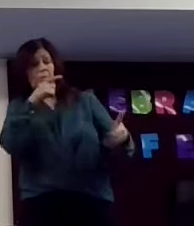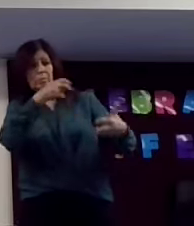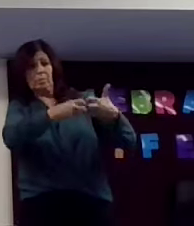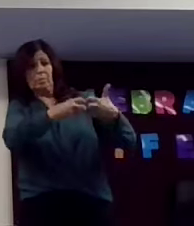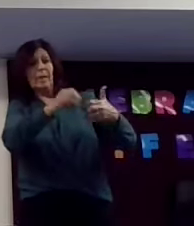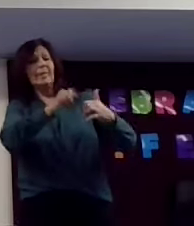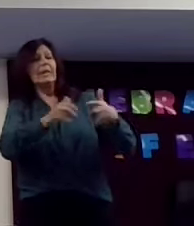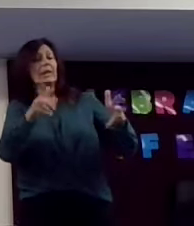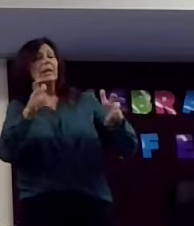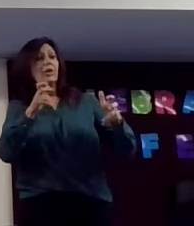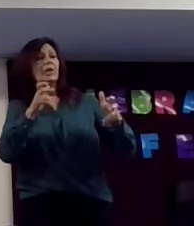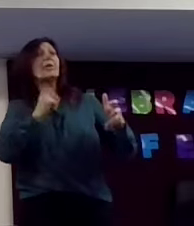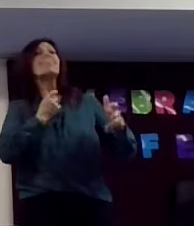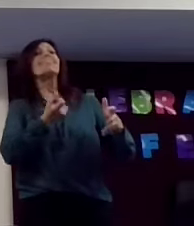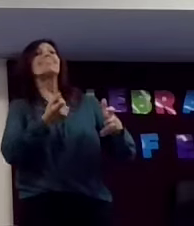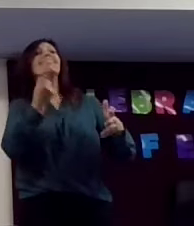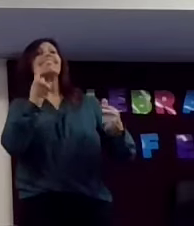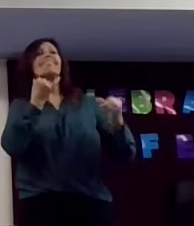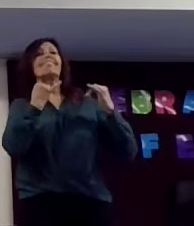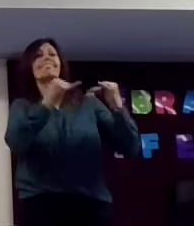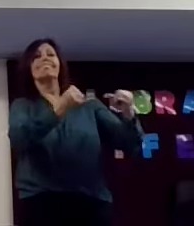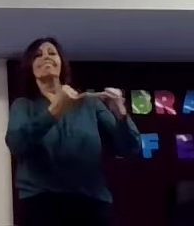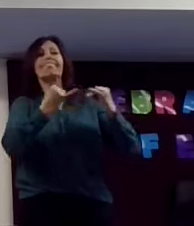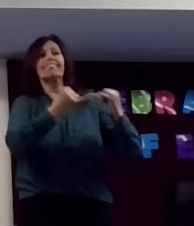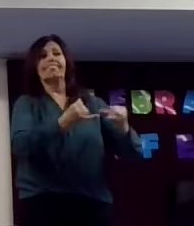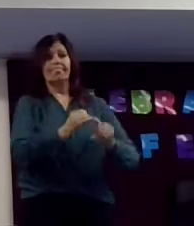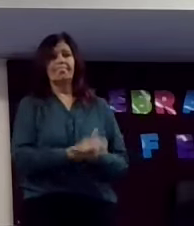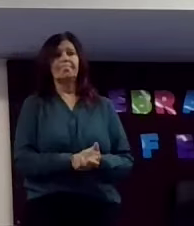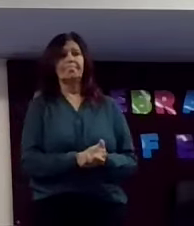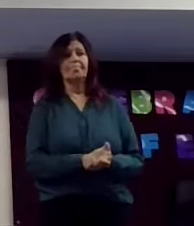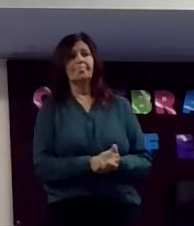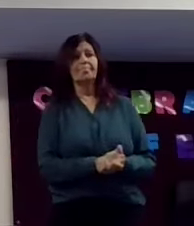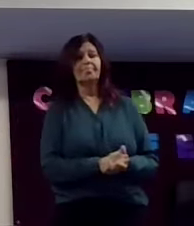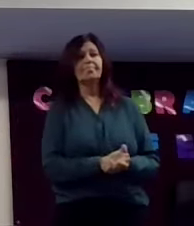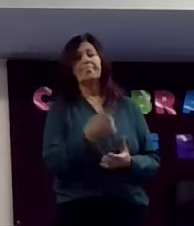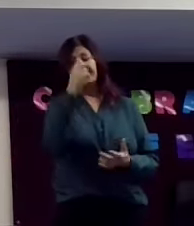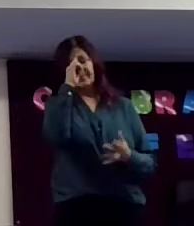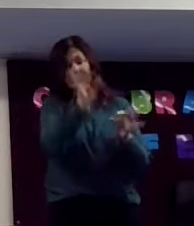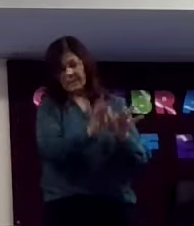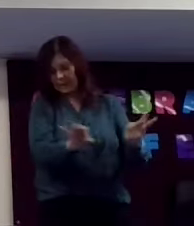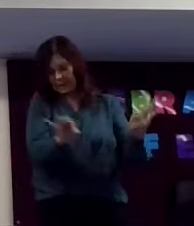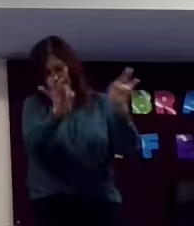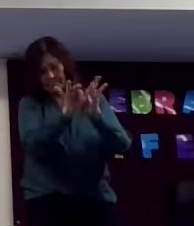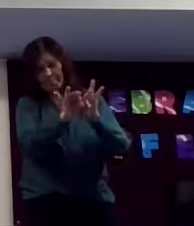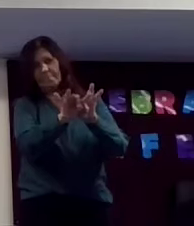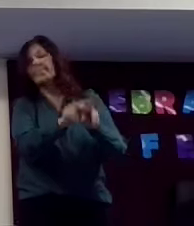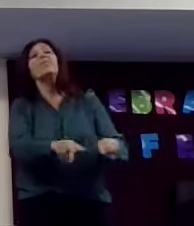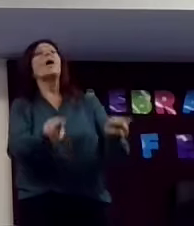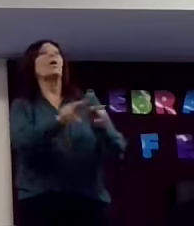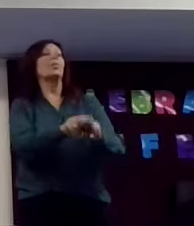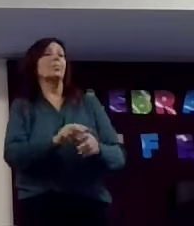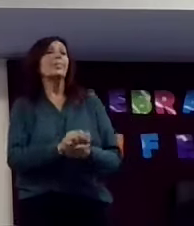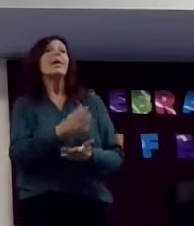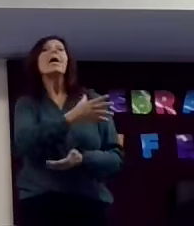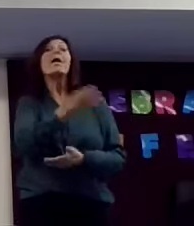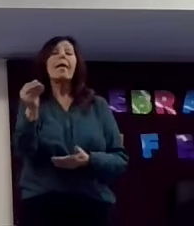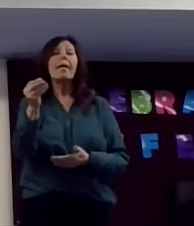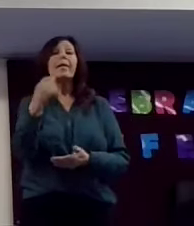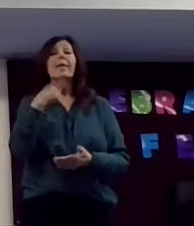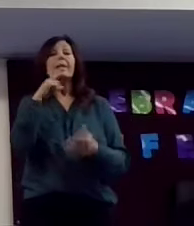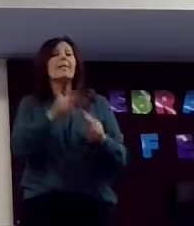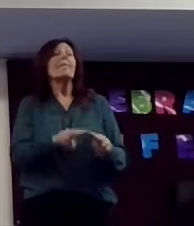than sitting with somebody else who's had similar distress. And so I think it's incredibly valuable. And I